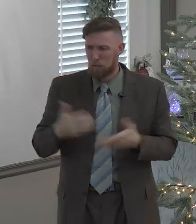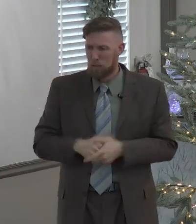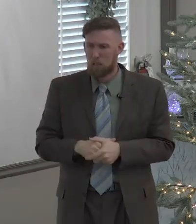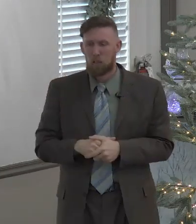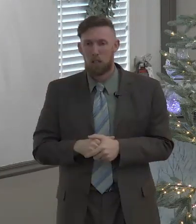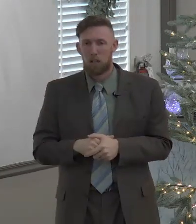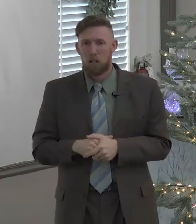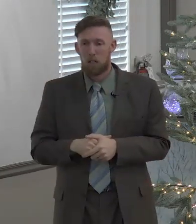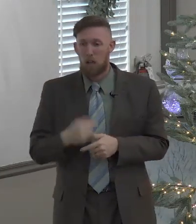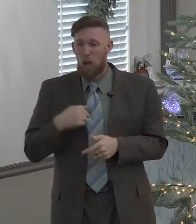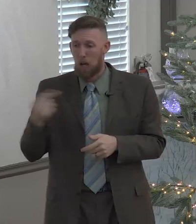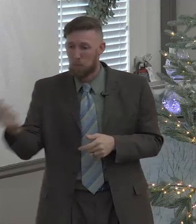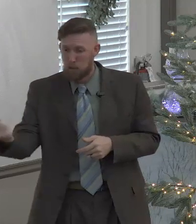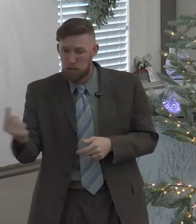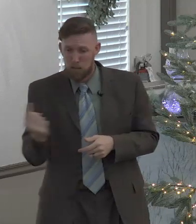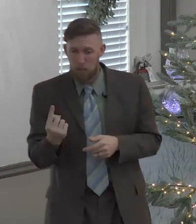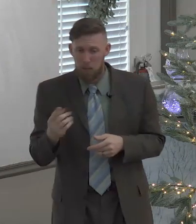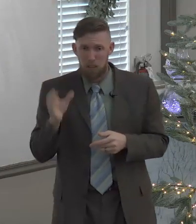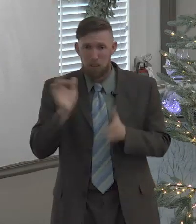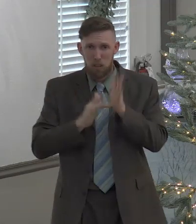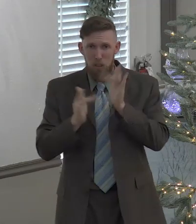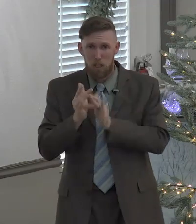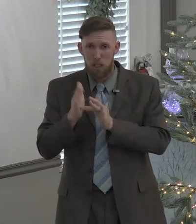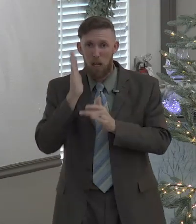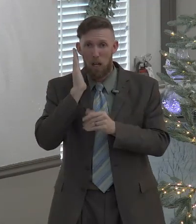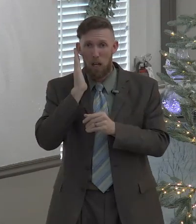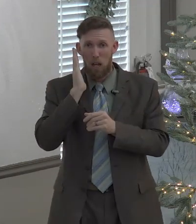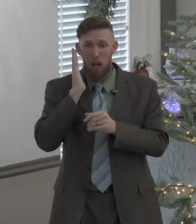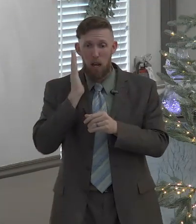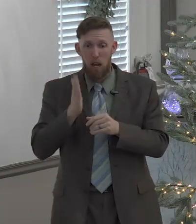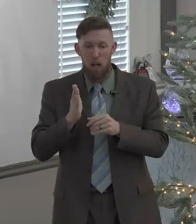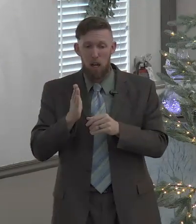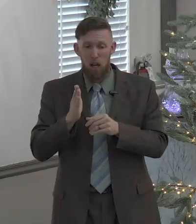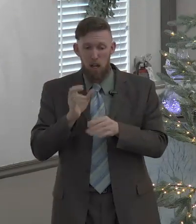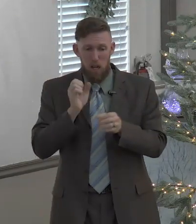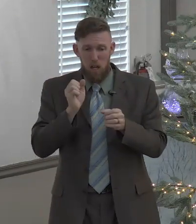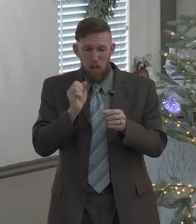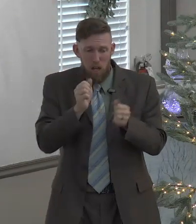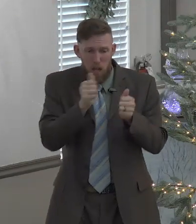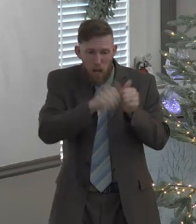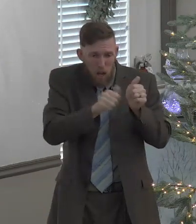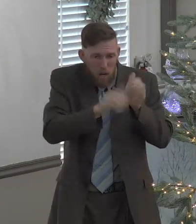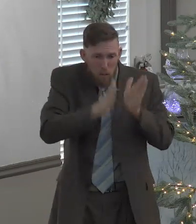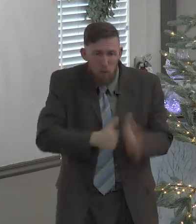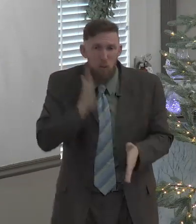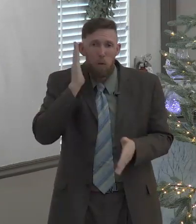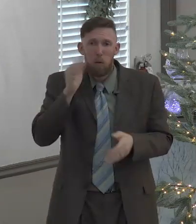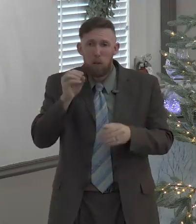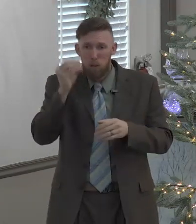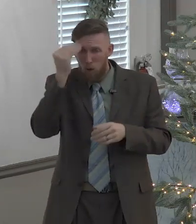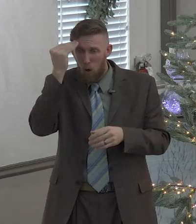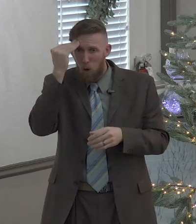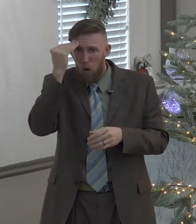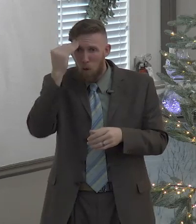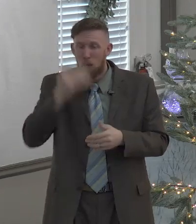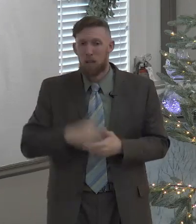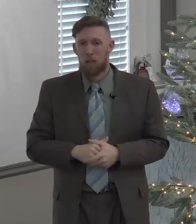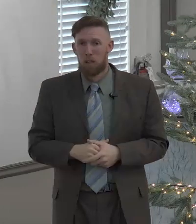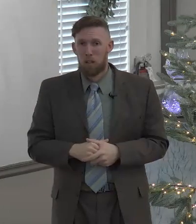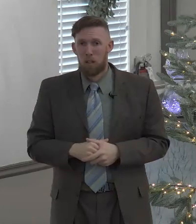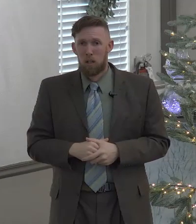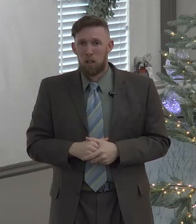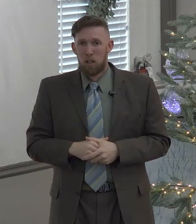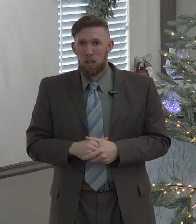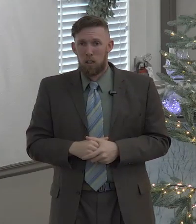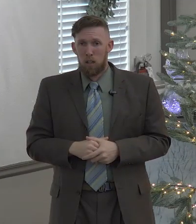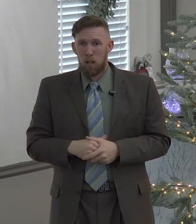known. Jesus is even more well known. I'm coming to Jesus, and it's going to be on the front page of